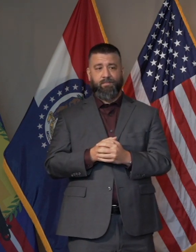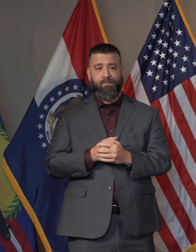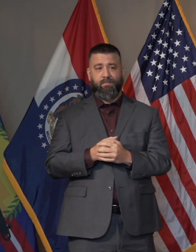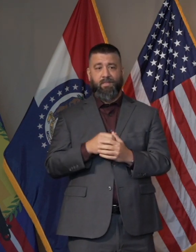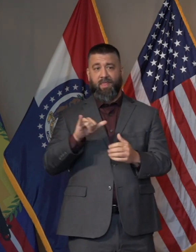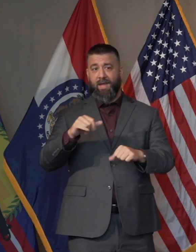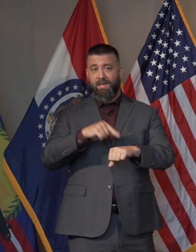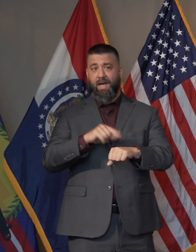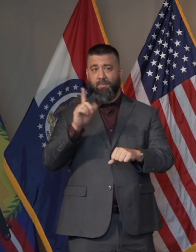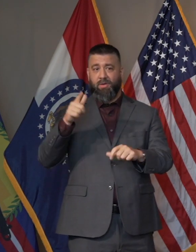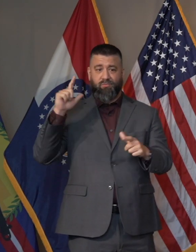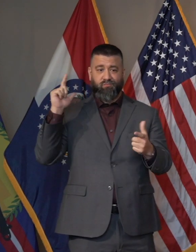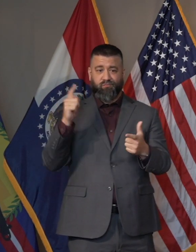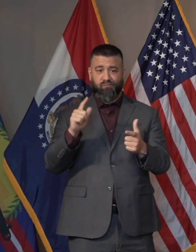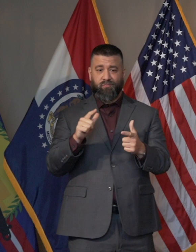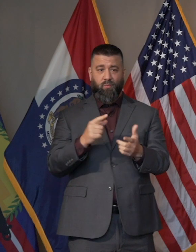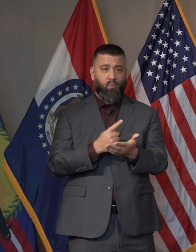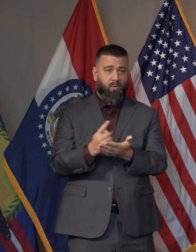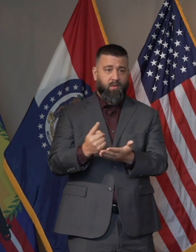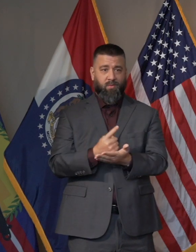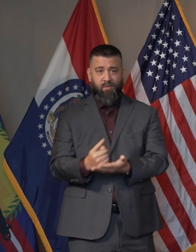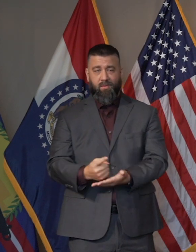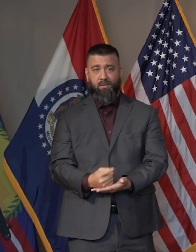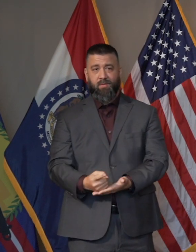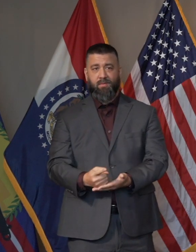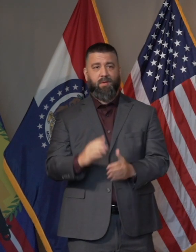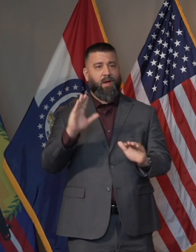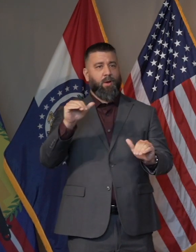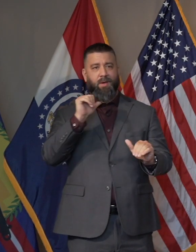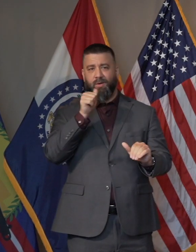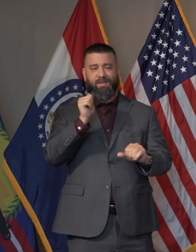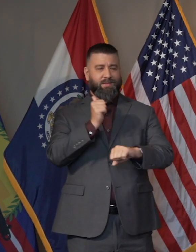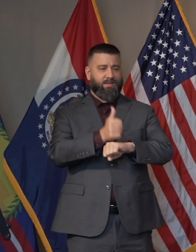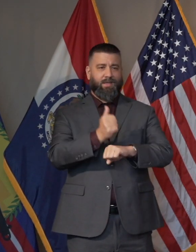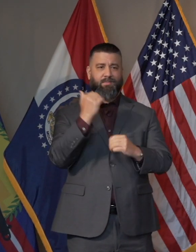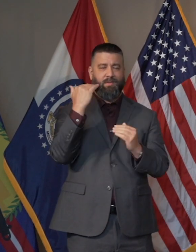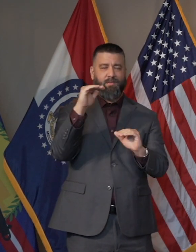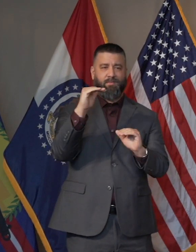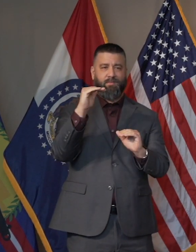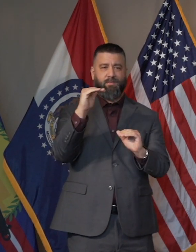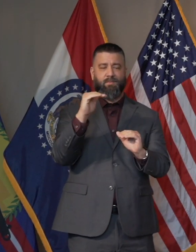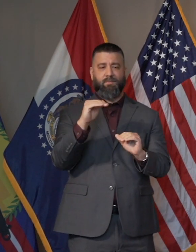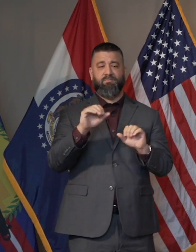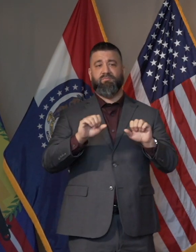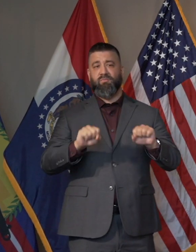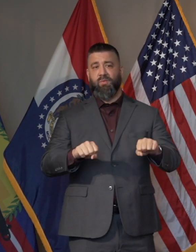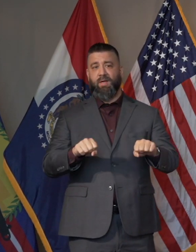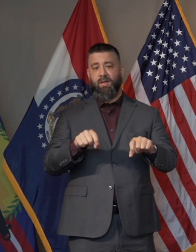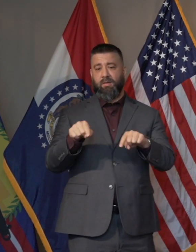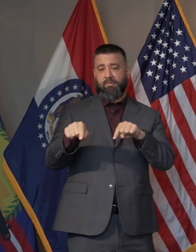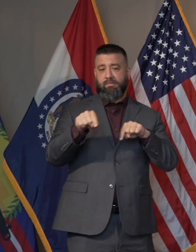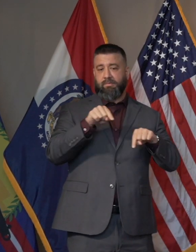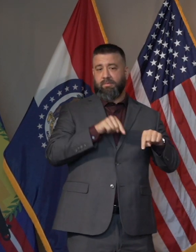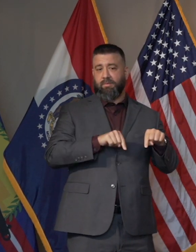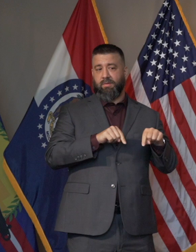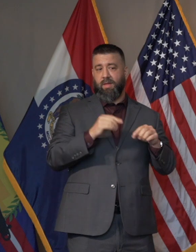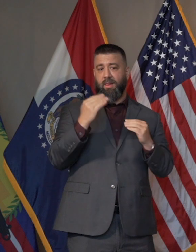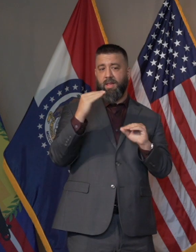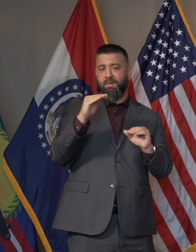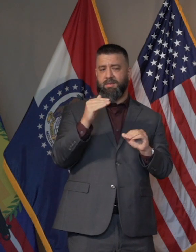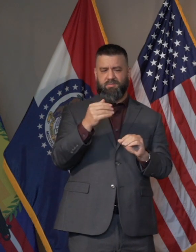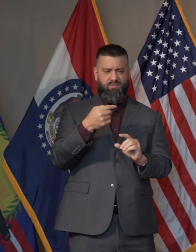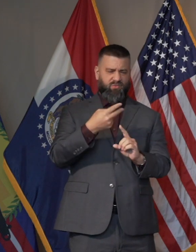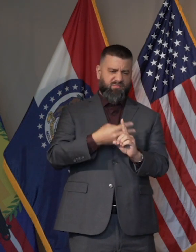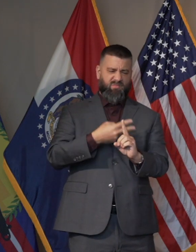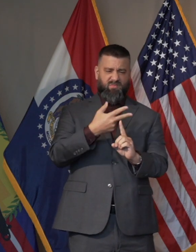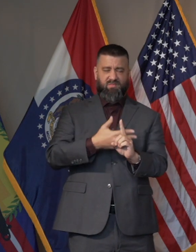and less. But we hope we don't have to have any more restrictions. We were able to dial back our restrictions a few